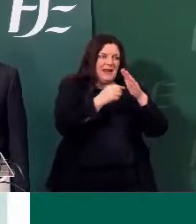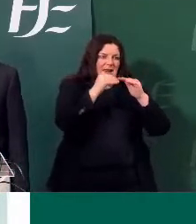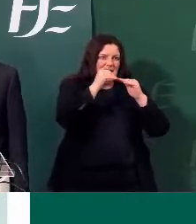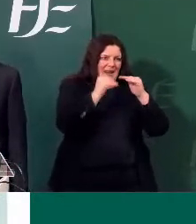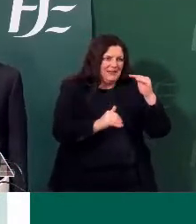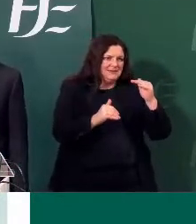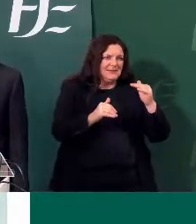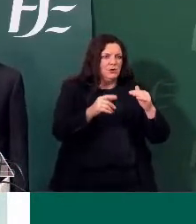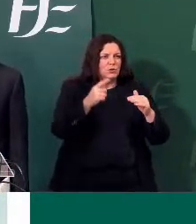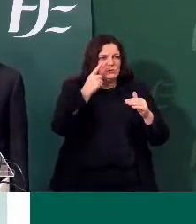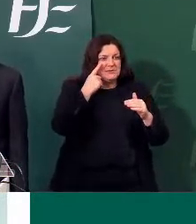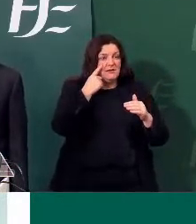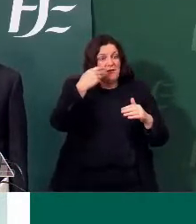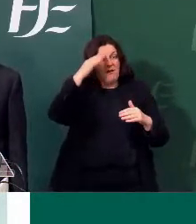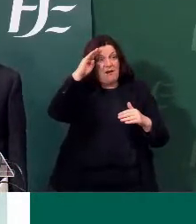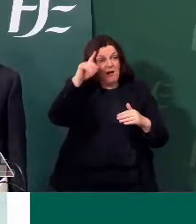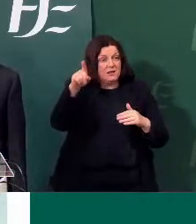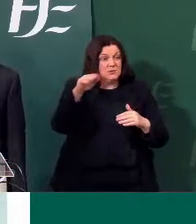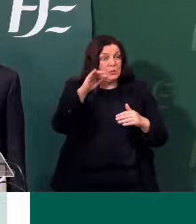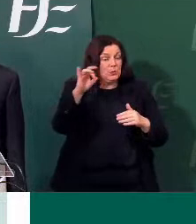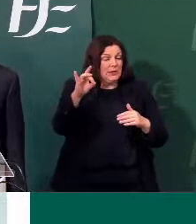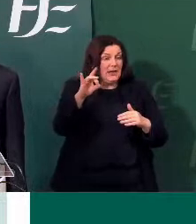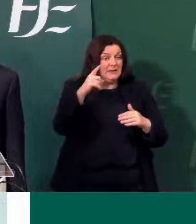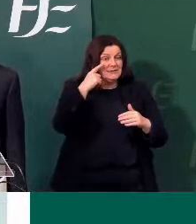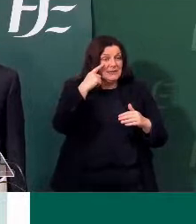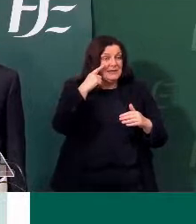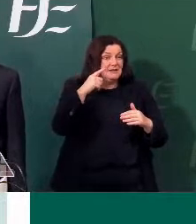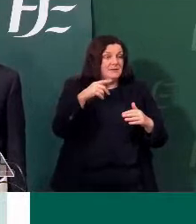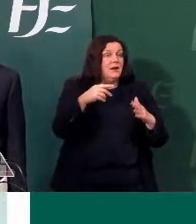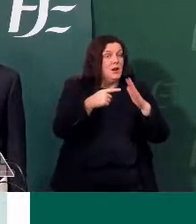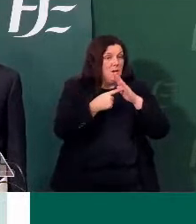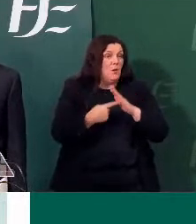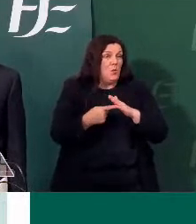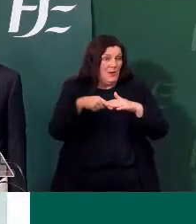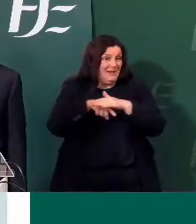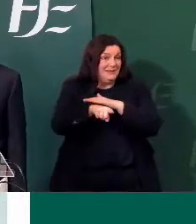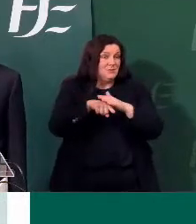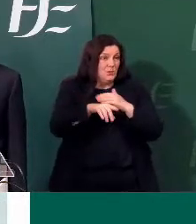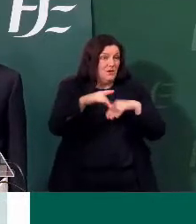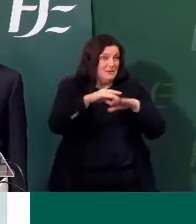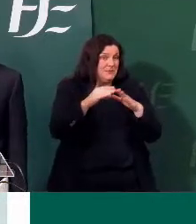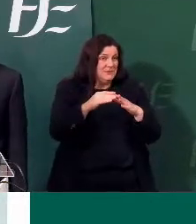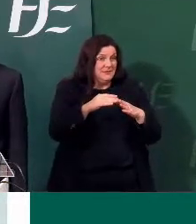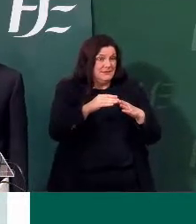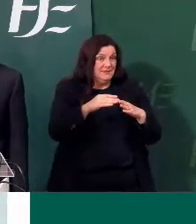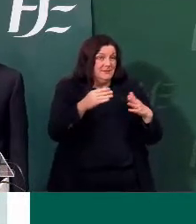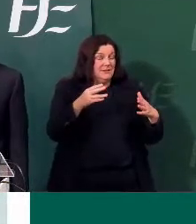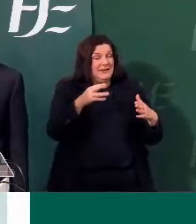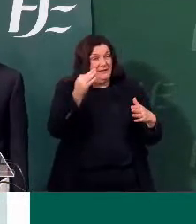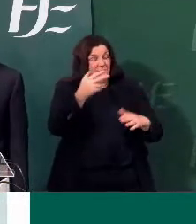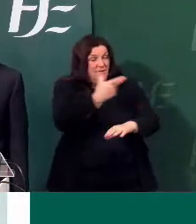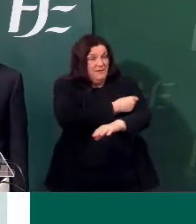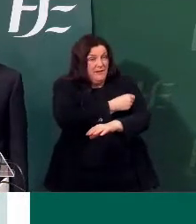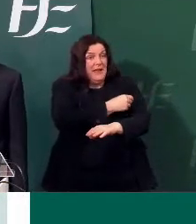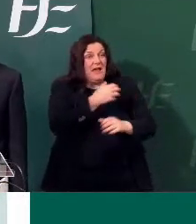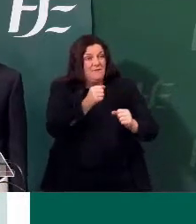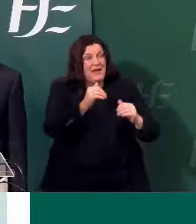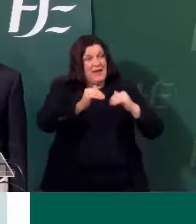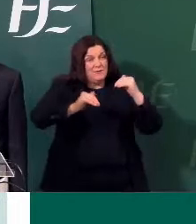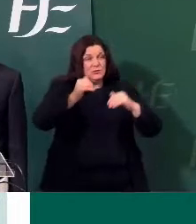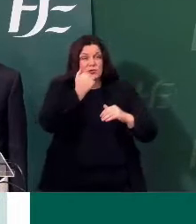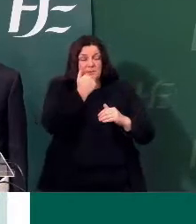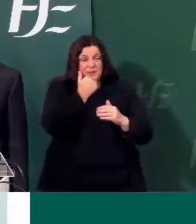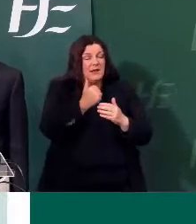see on the right-hand side, Ireland, UK, low hospitalisation occupancy and low average number of cases. There's a